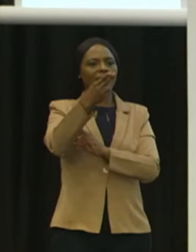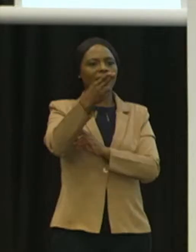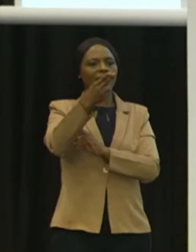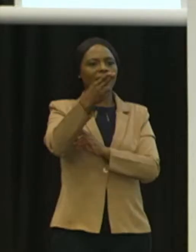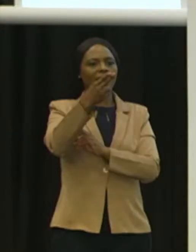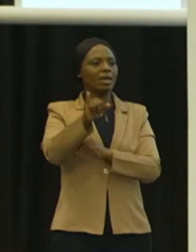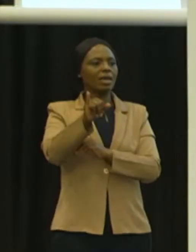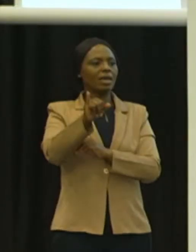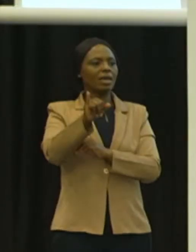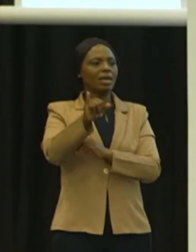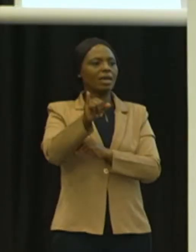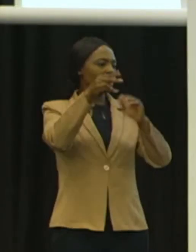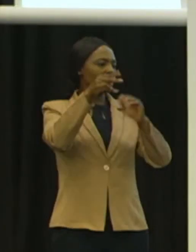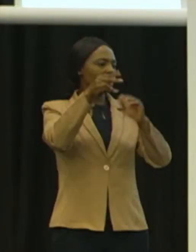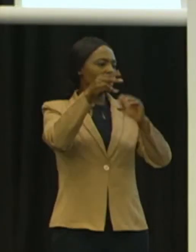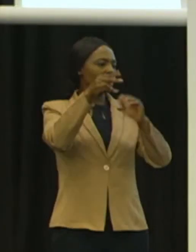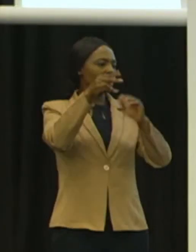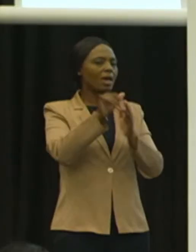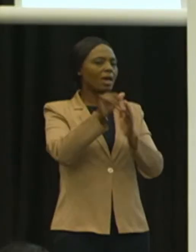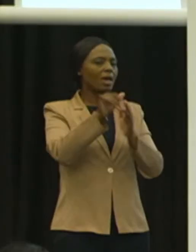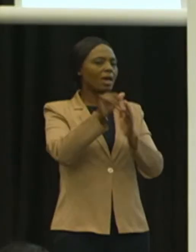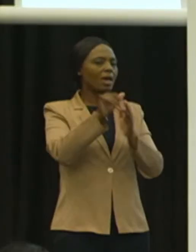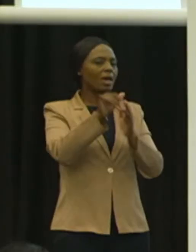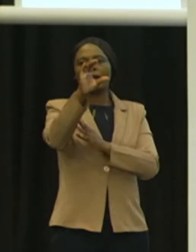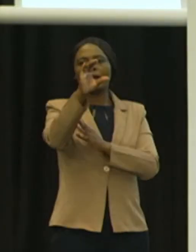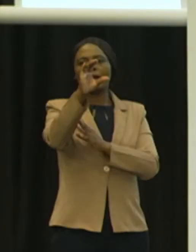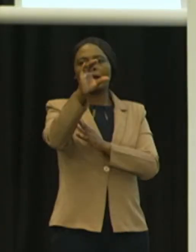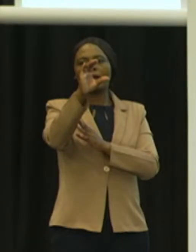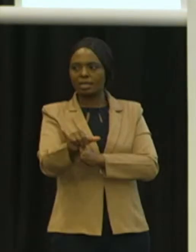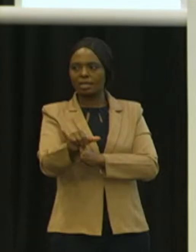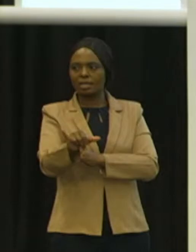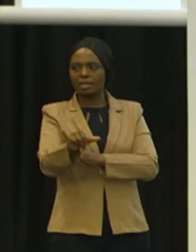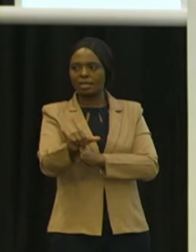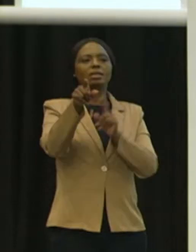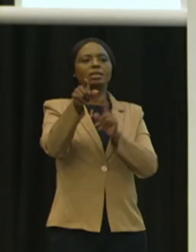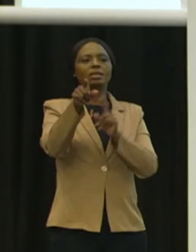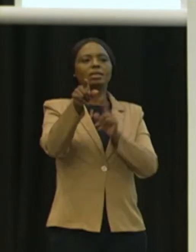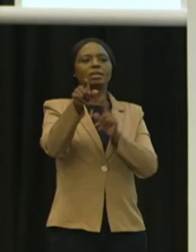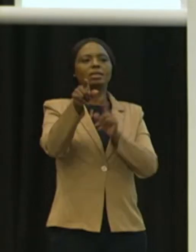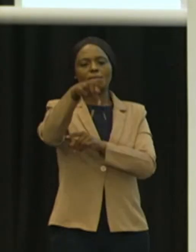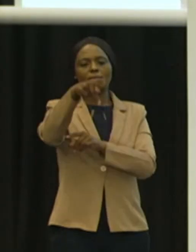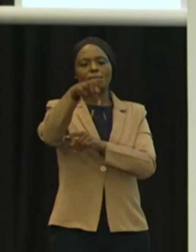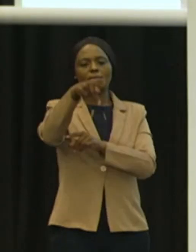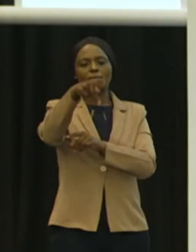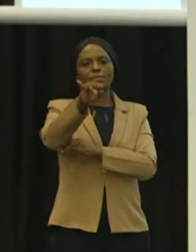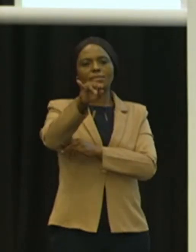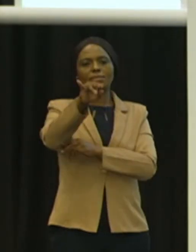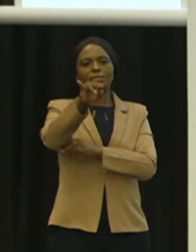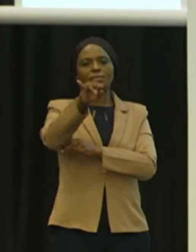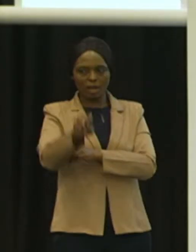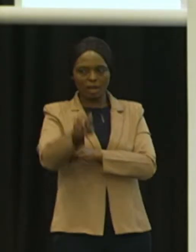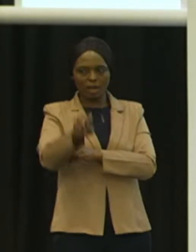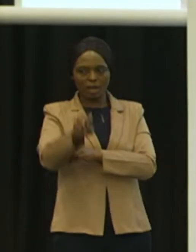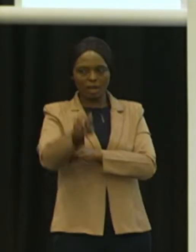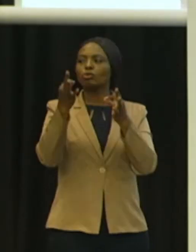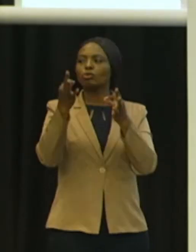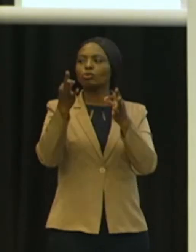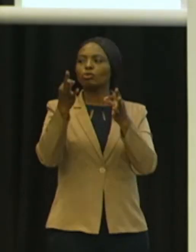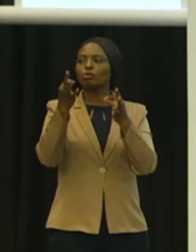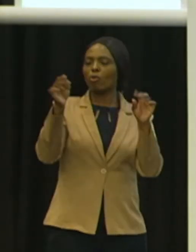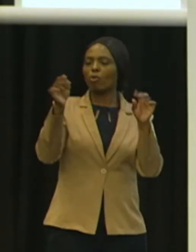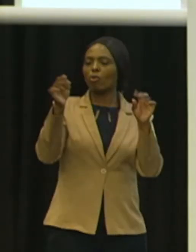Lucky Boy and Penny, as well as from the PWID sector as well. And then we'll have a song from the sex work